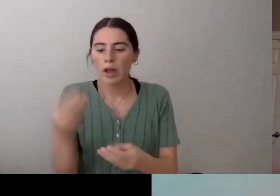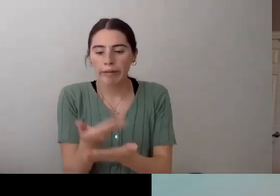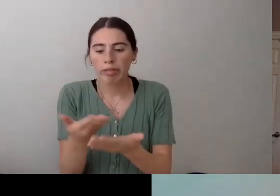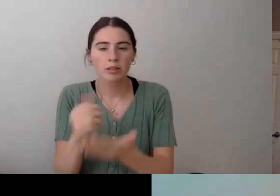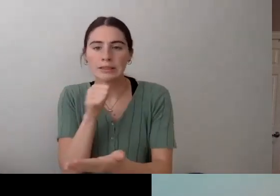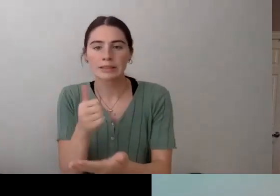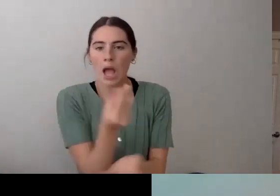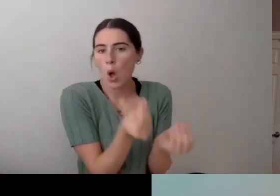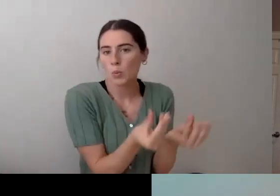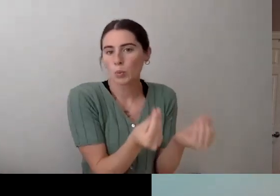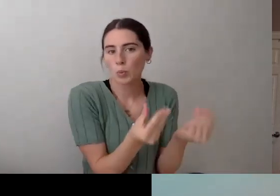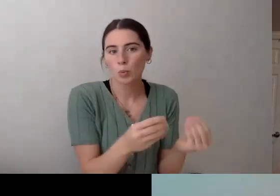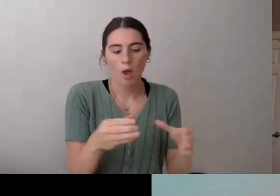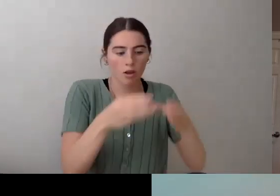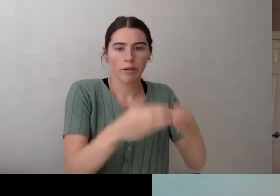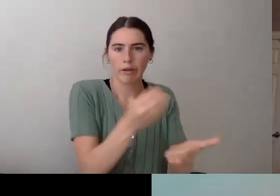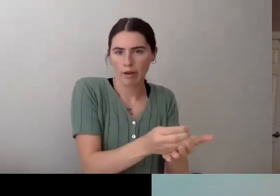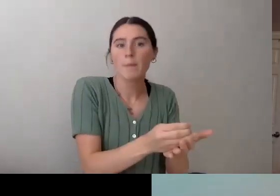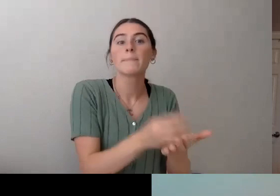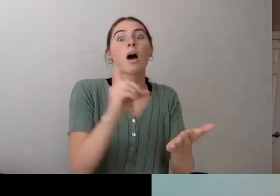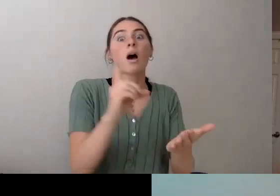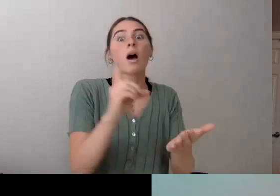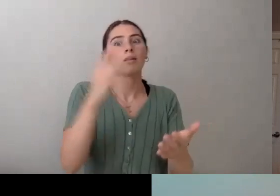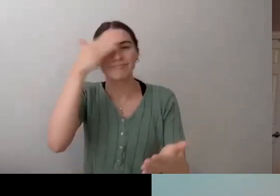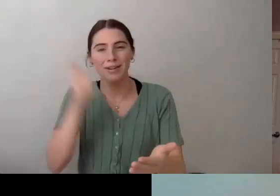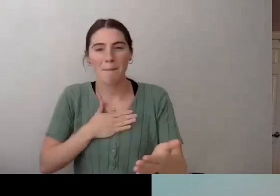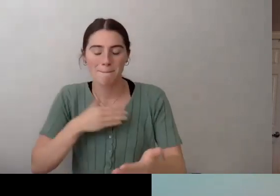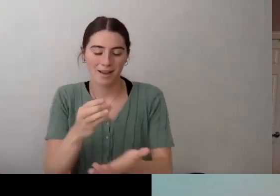it, oh, I forgot my measuring cup. 1 second.